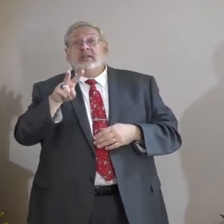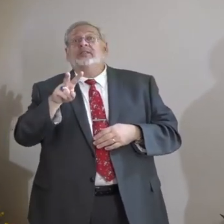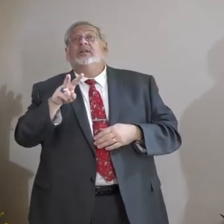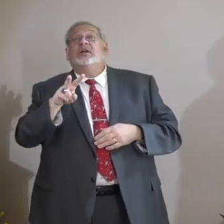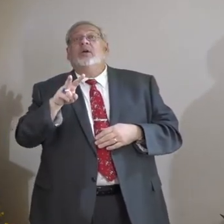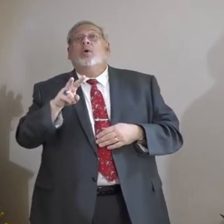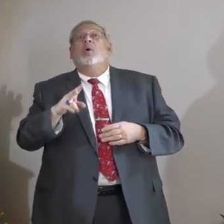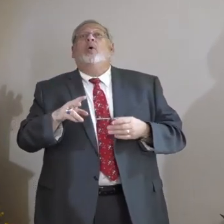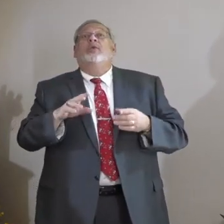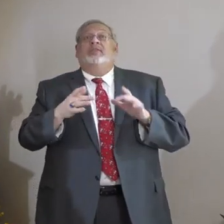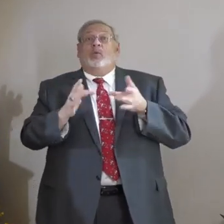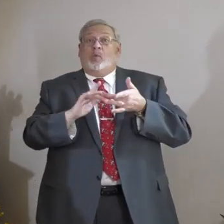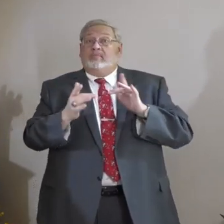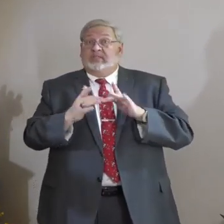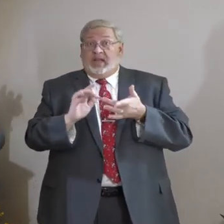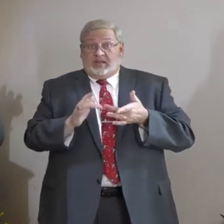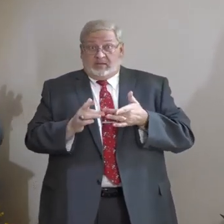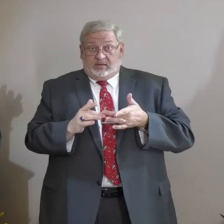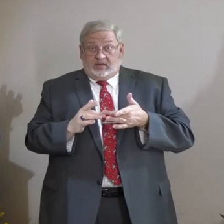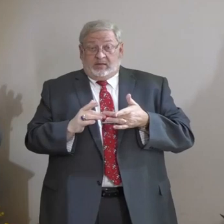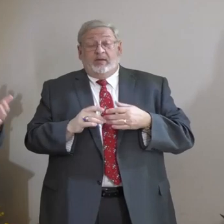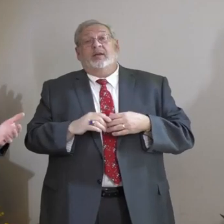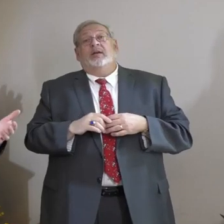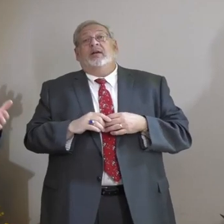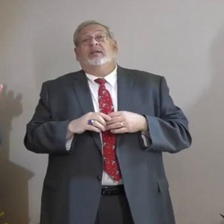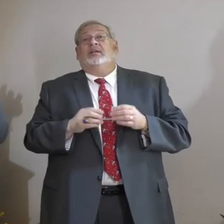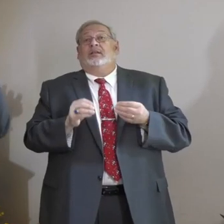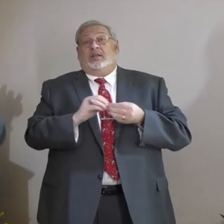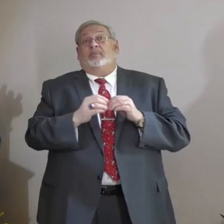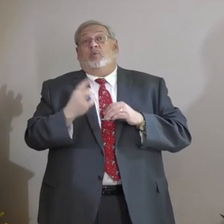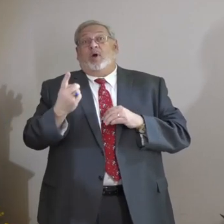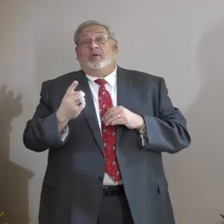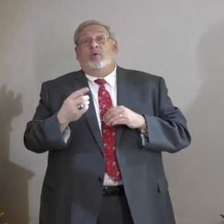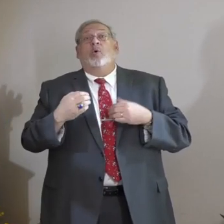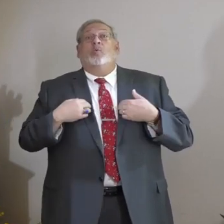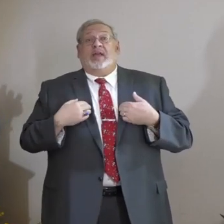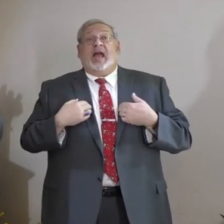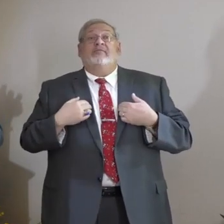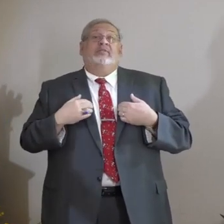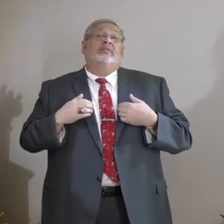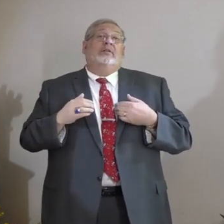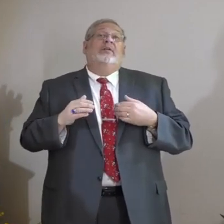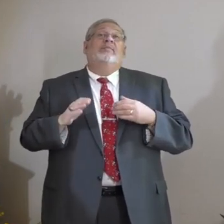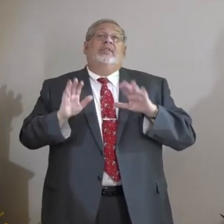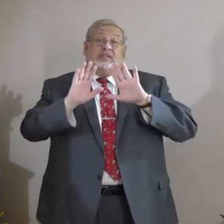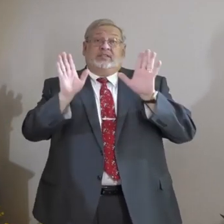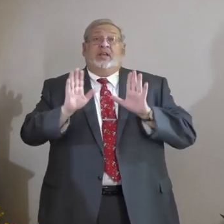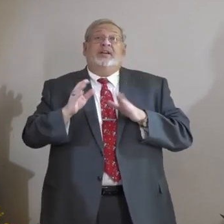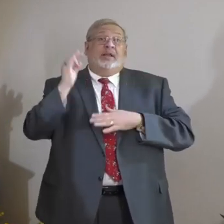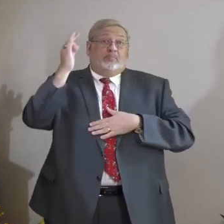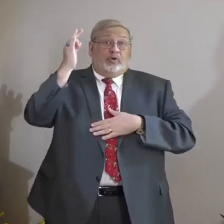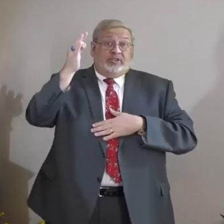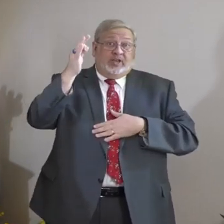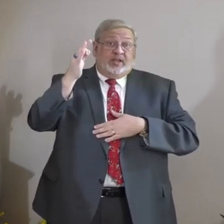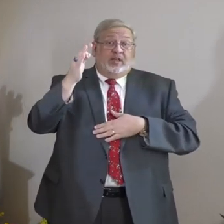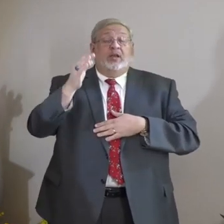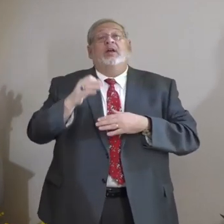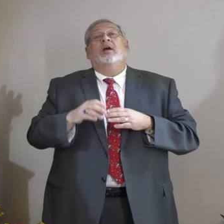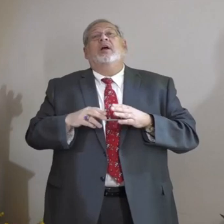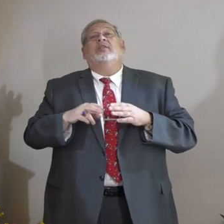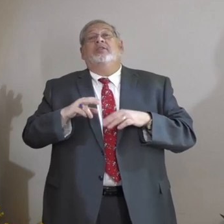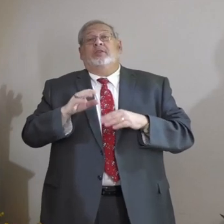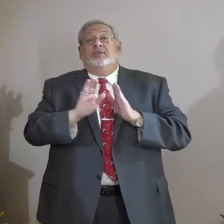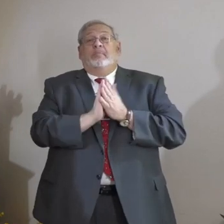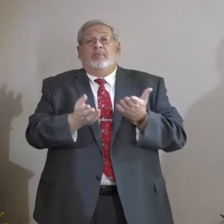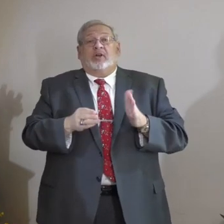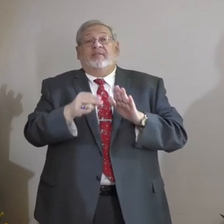what's there on our website. You know, number one, we do have a Sunday sermon, and we've been going through the book of Nehemiah.